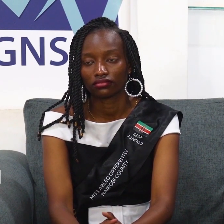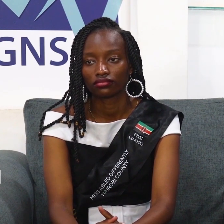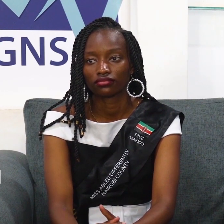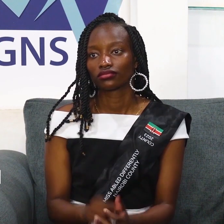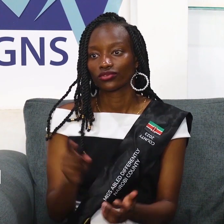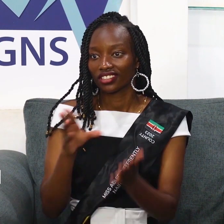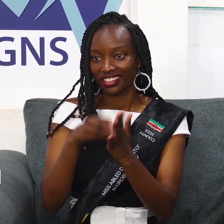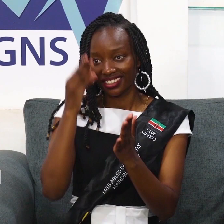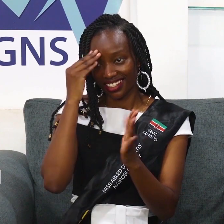another.